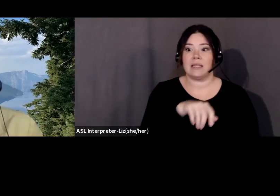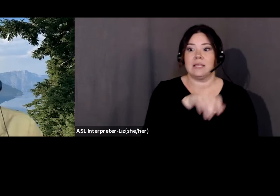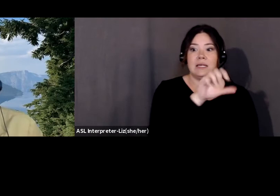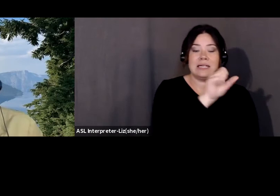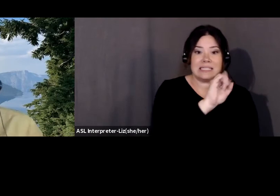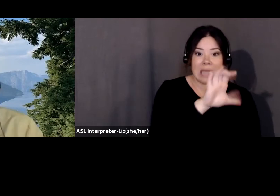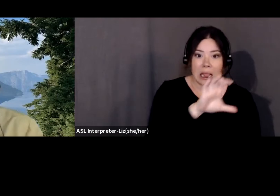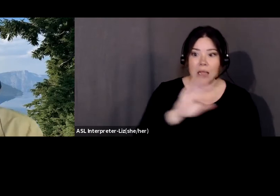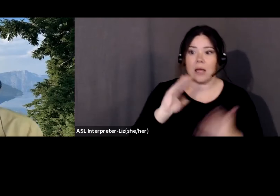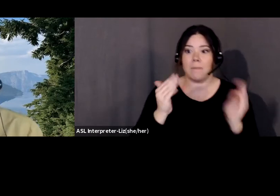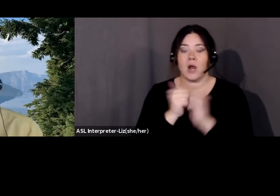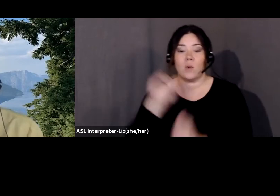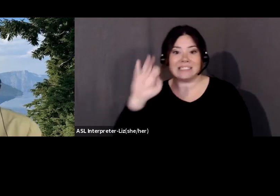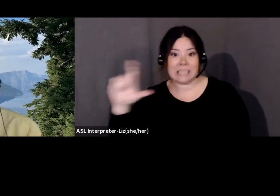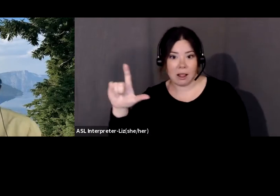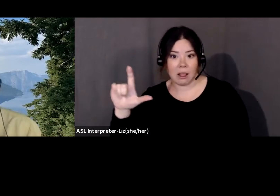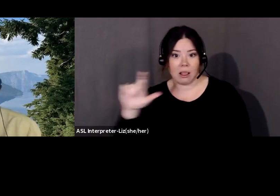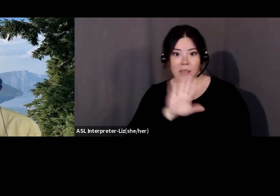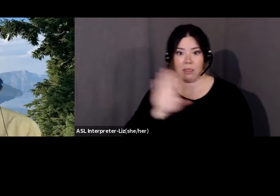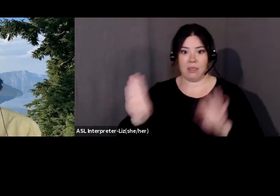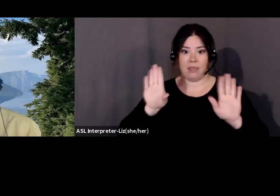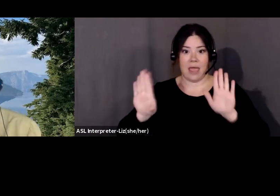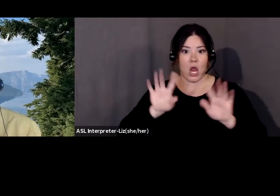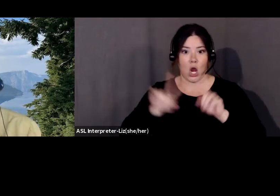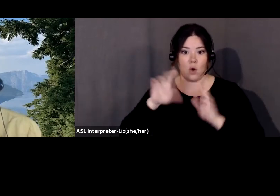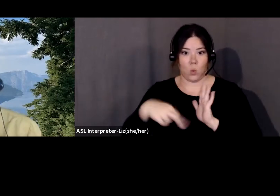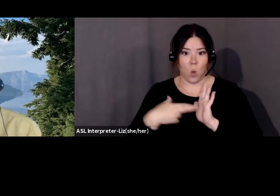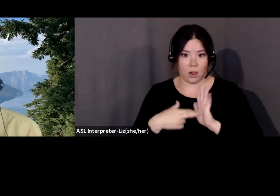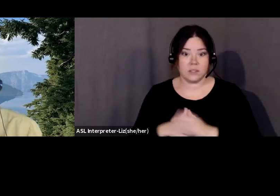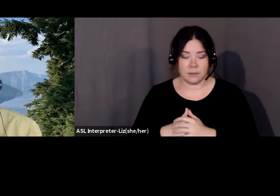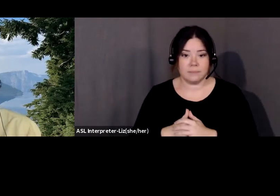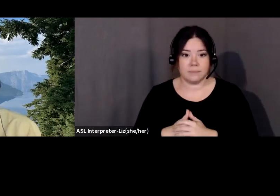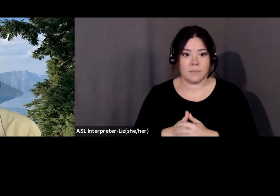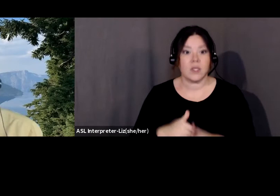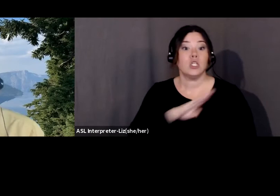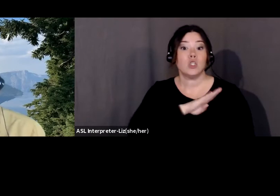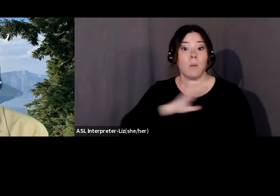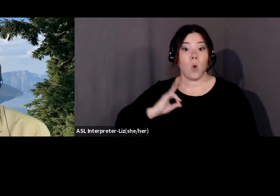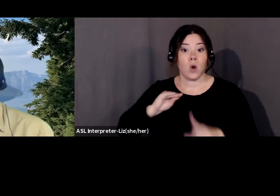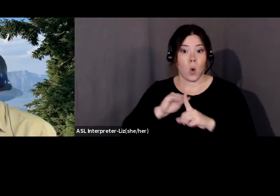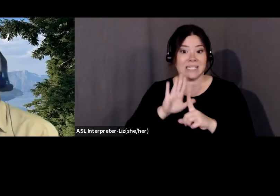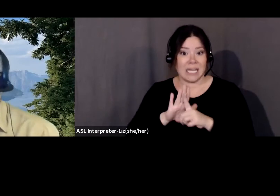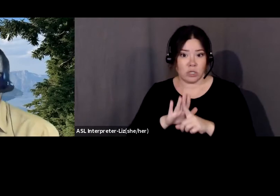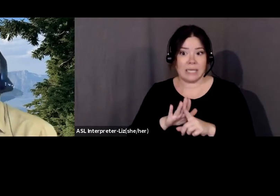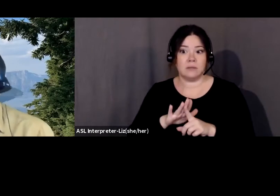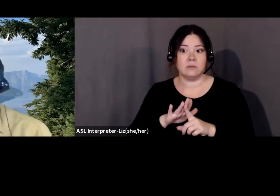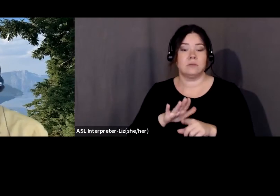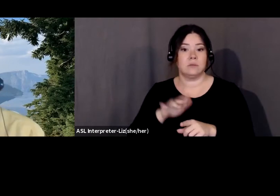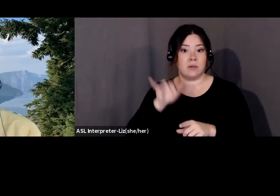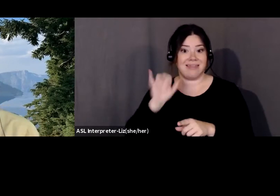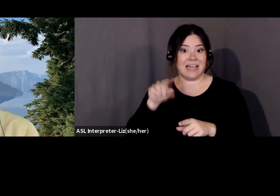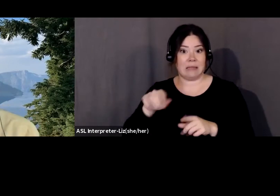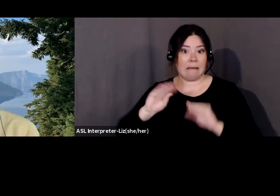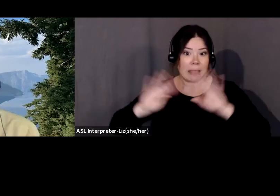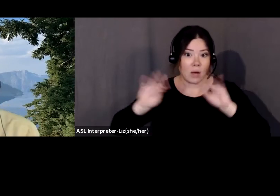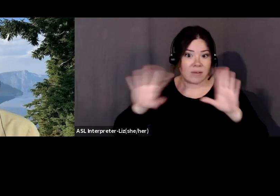so board orientation. Okay, so clarification regarding the role of the